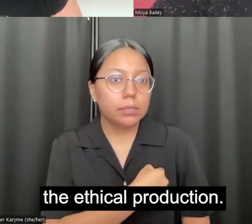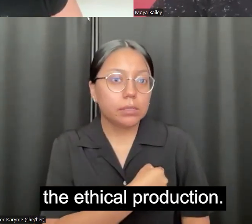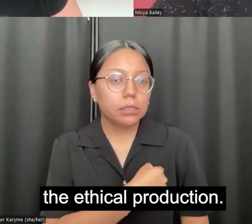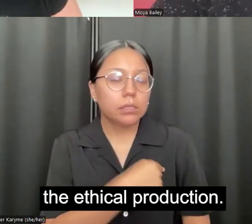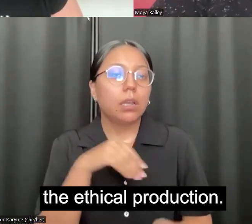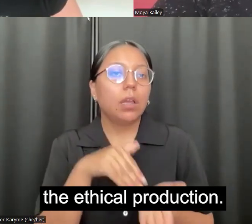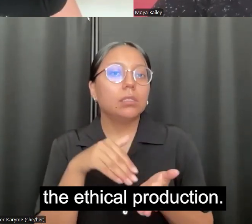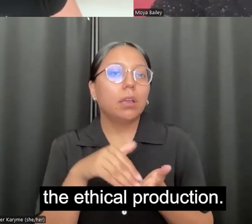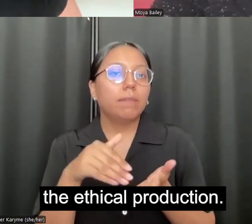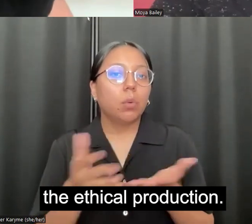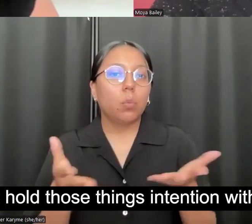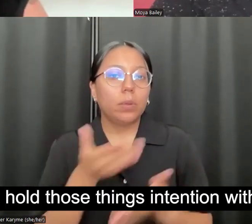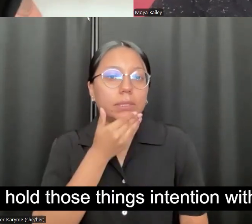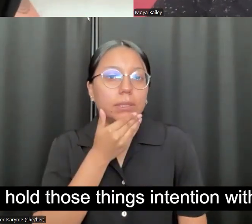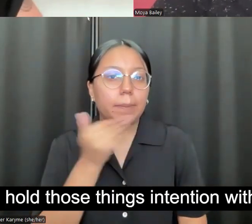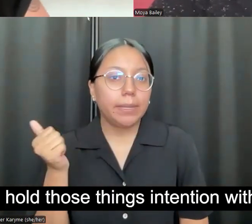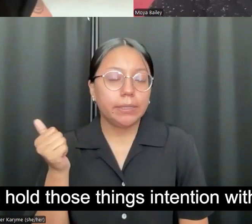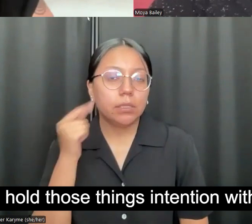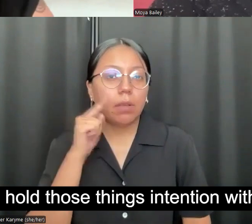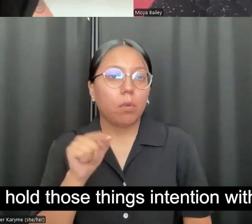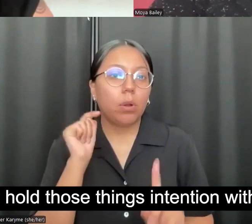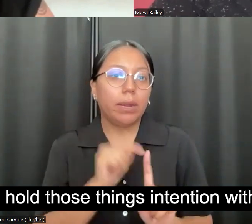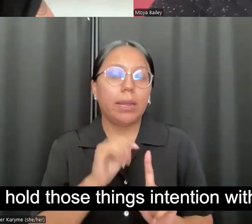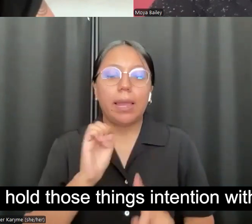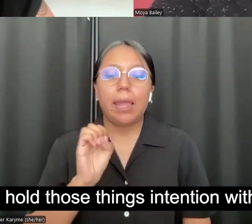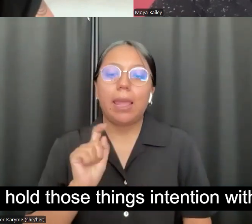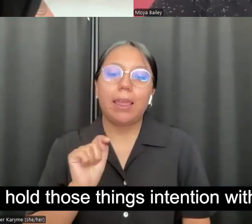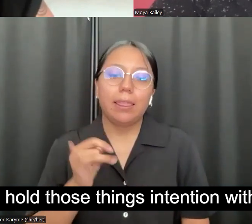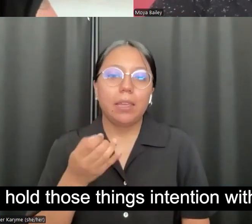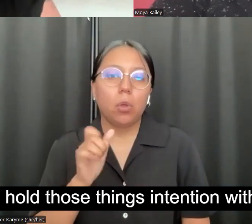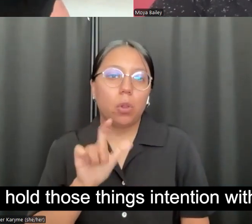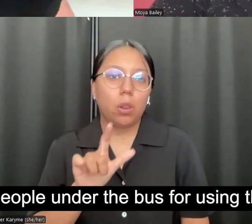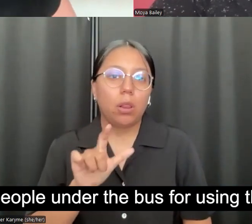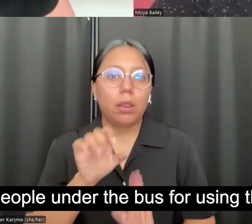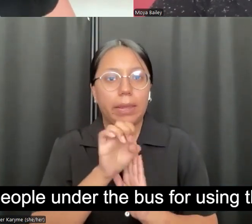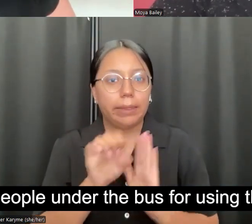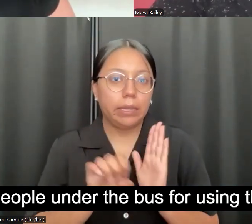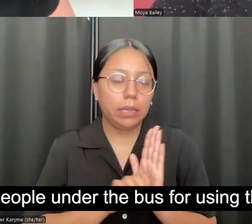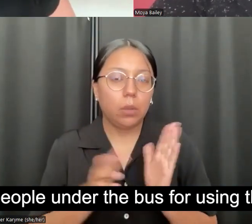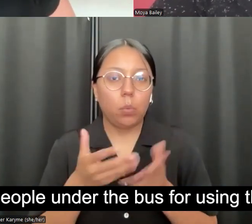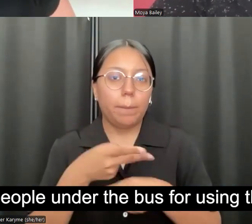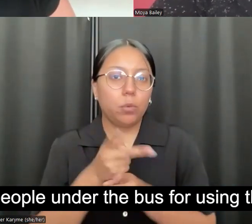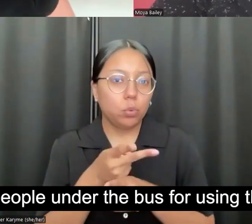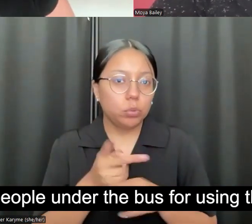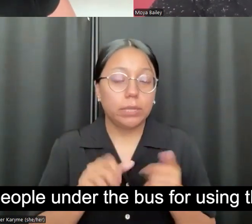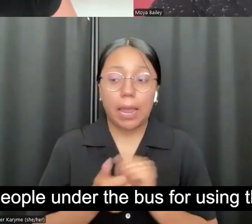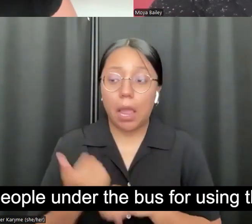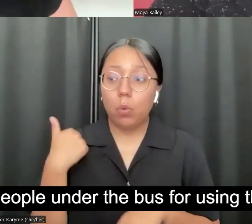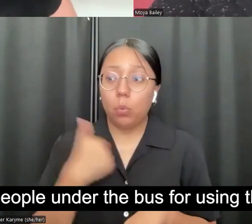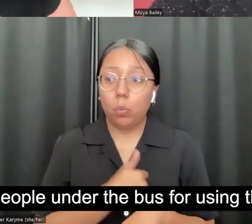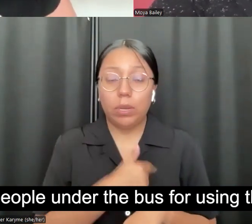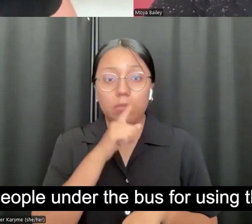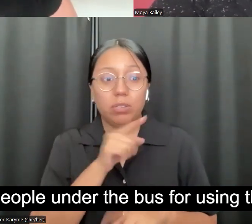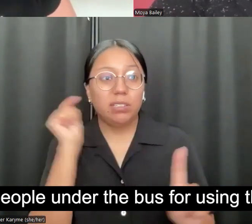terms of the ethical production. How do we hold those things in tension without throwing disabled people under the bus for